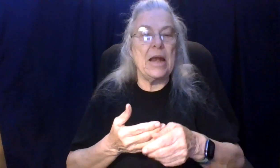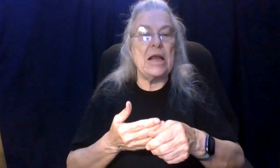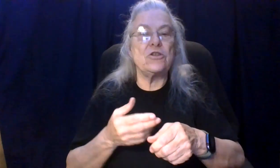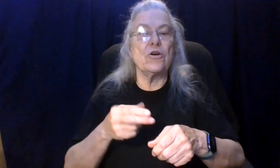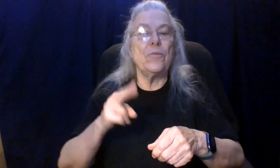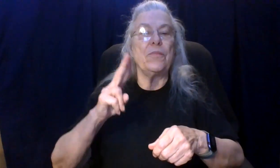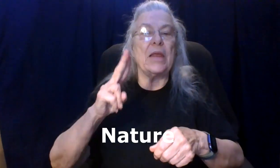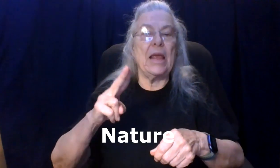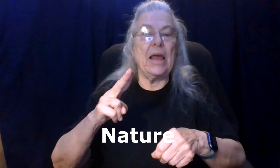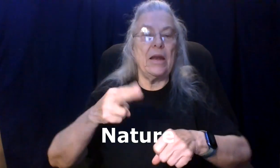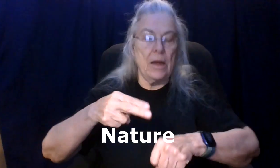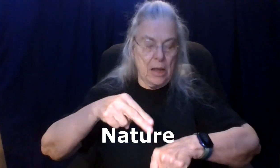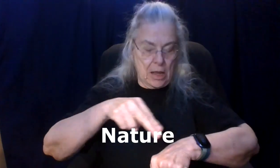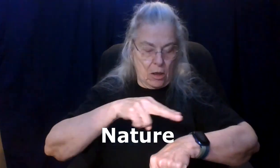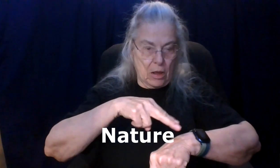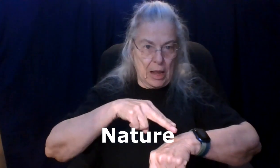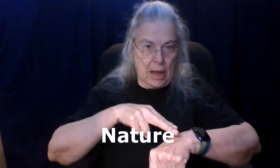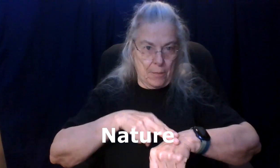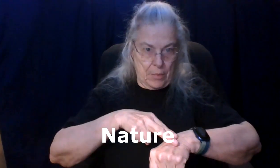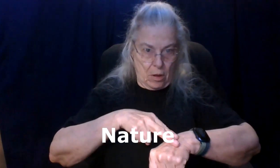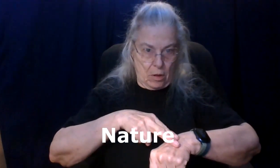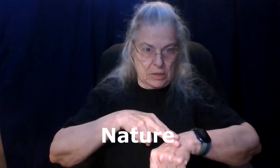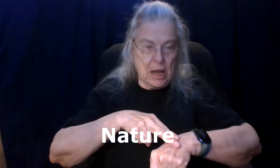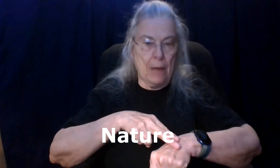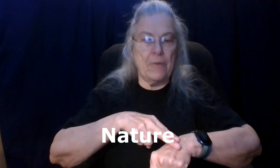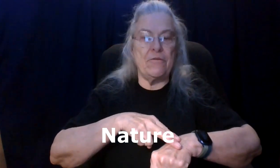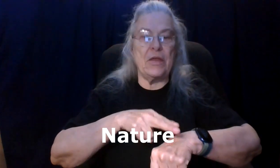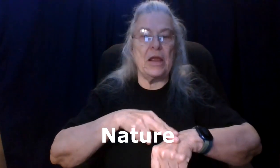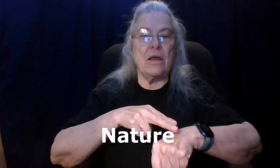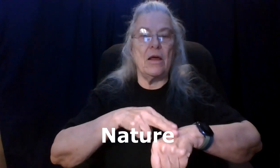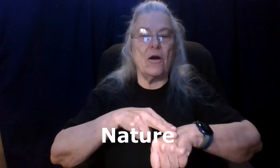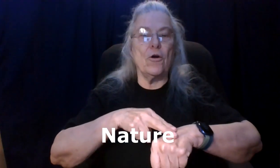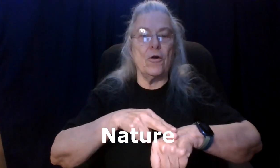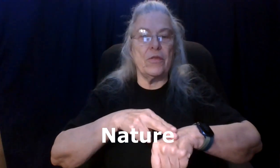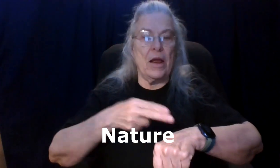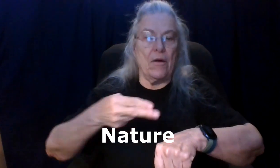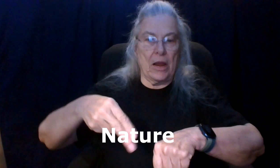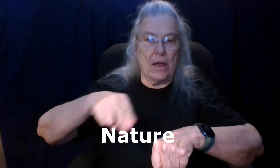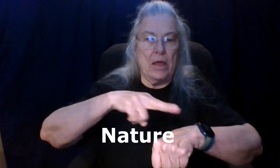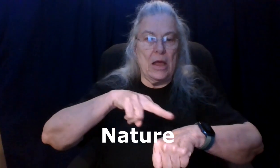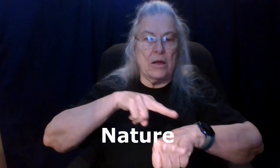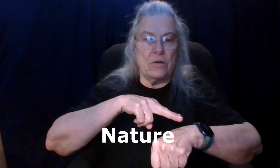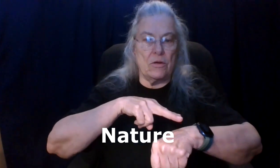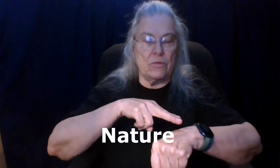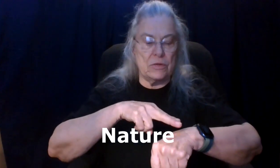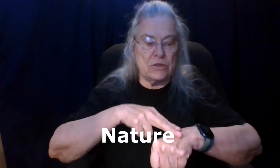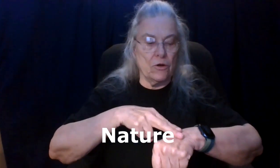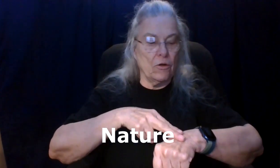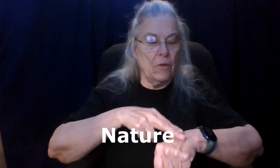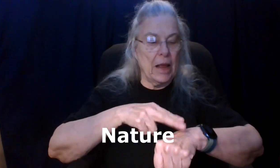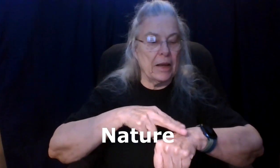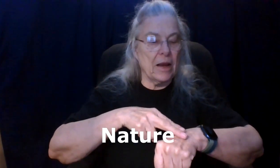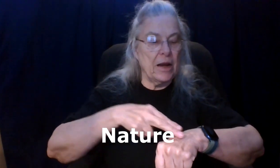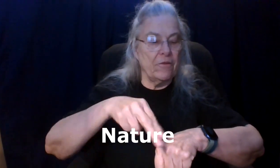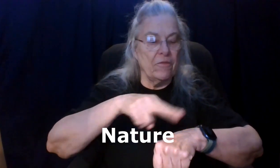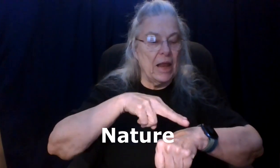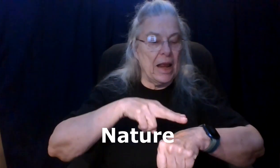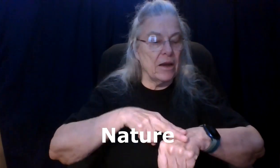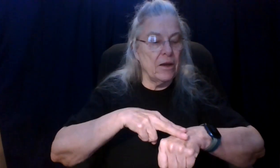nature in and on top of the earth area, circle and kind of land.